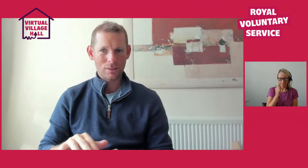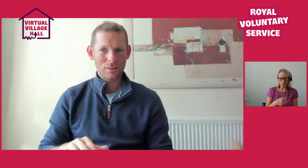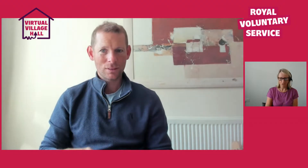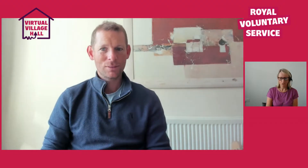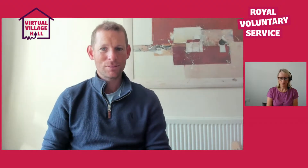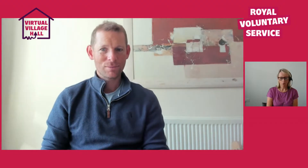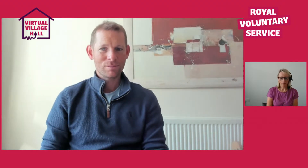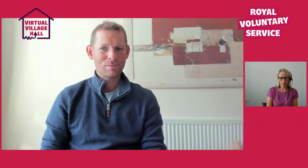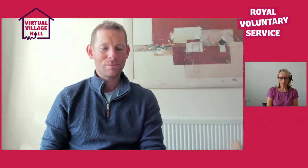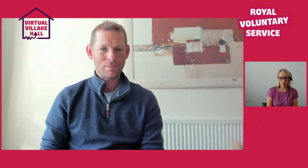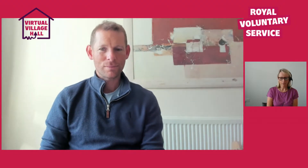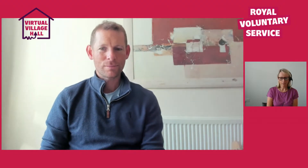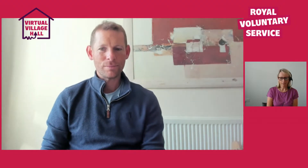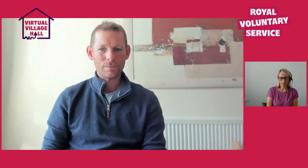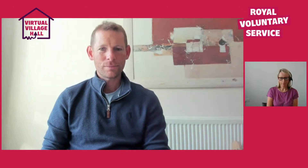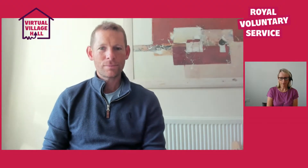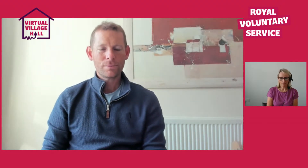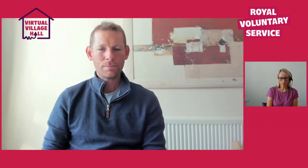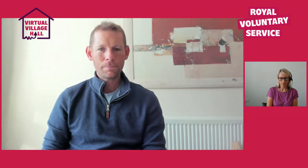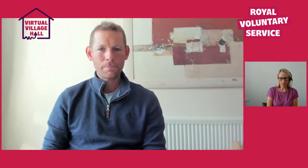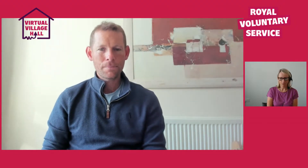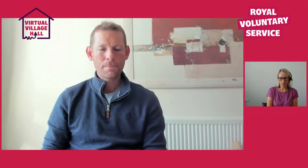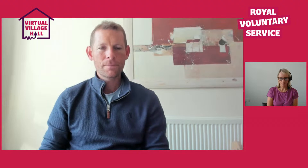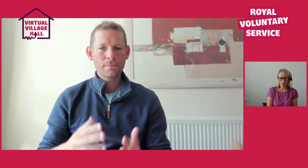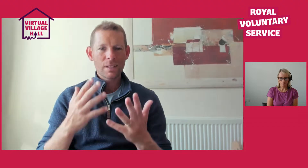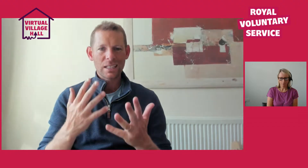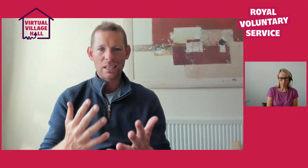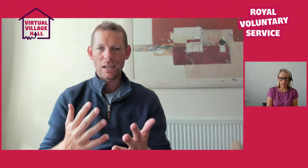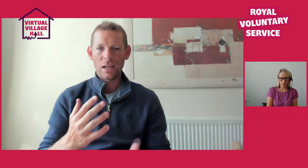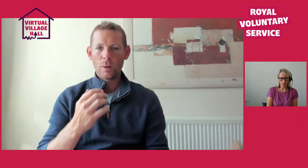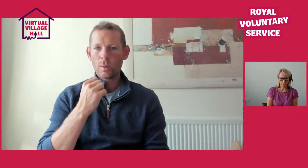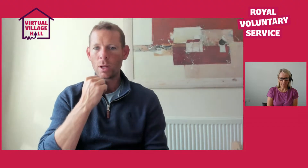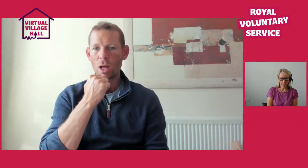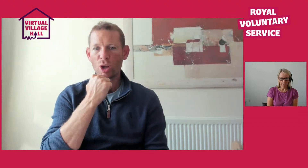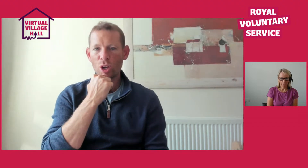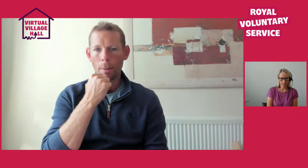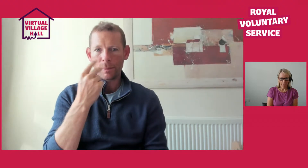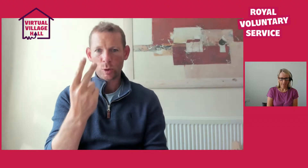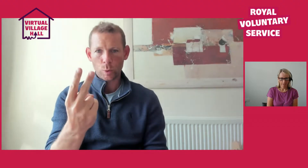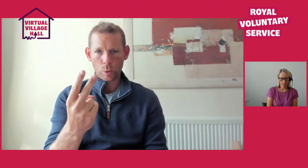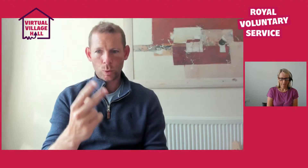Or actually just use the comments box and type your answers as you go along if you want to.